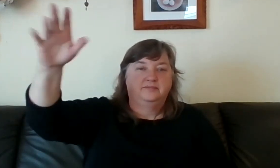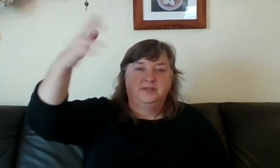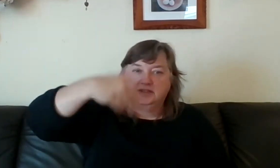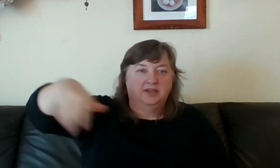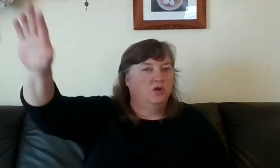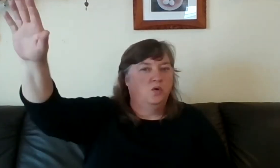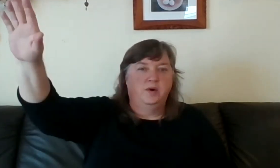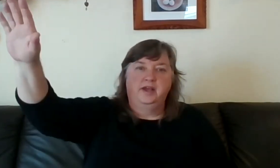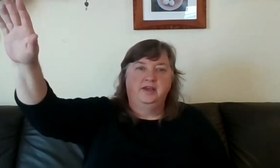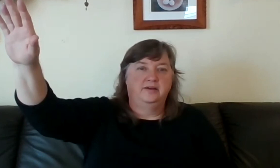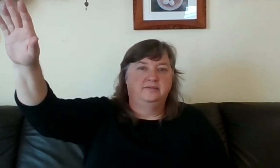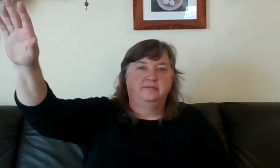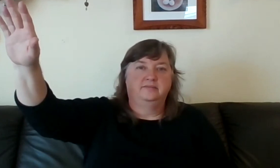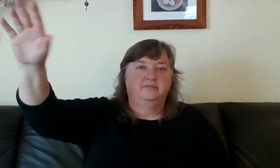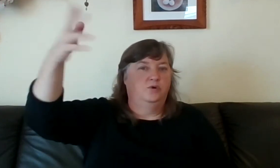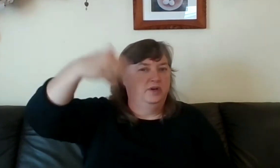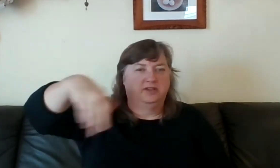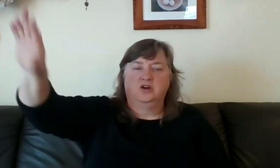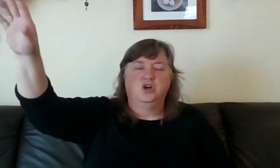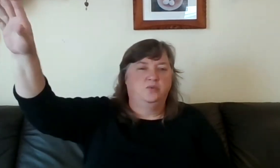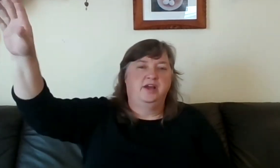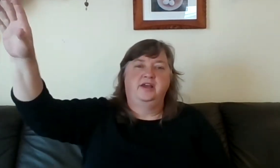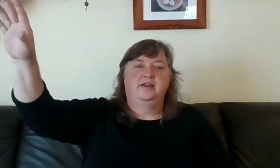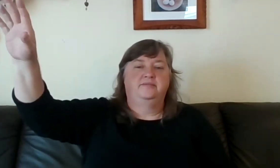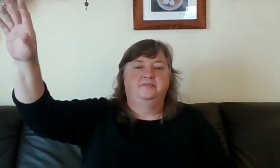That's like go away, or it's gone away.